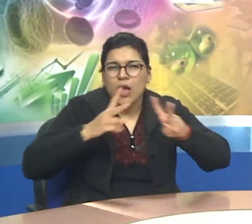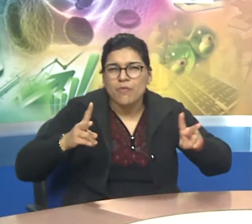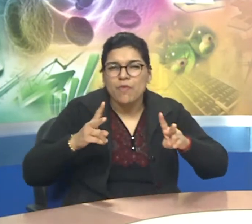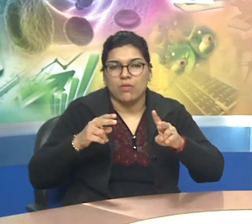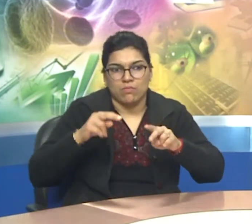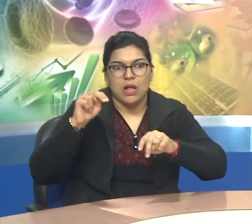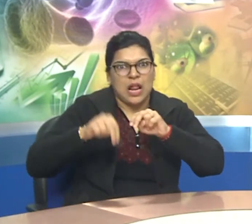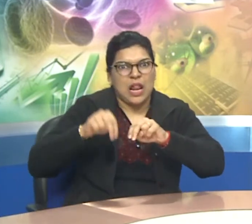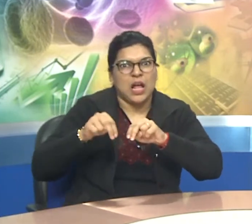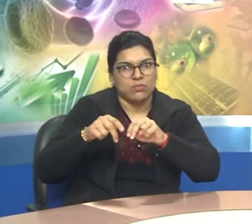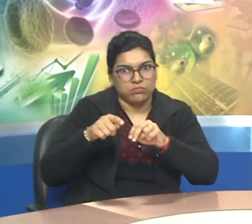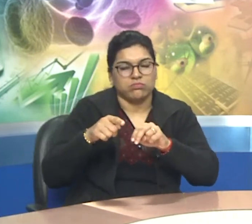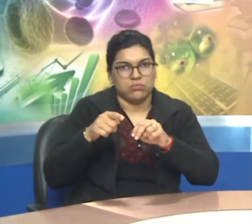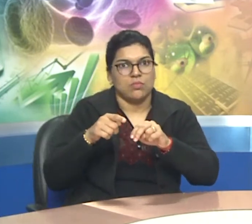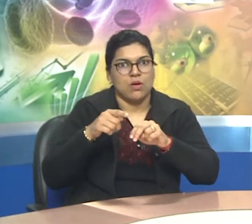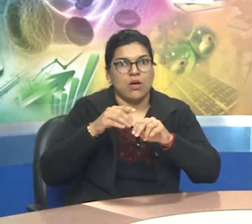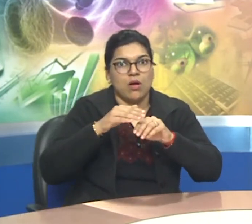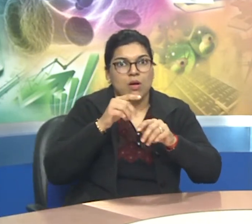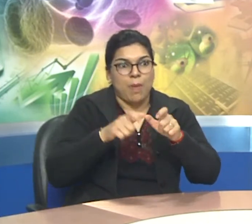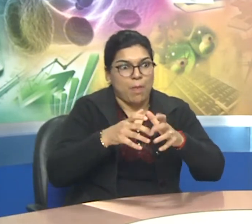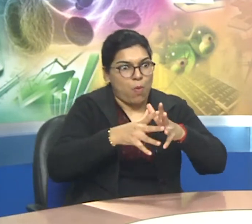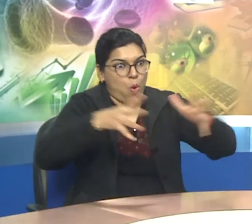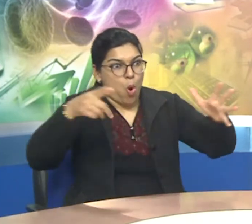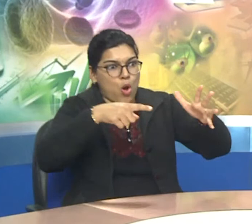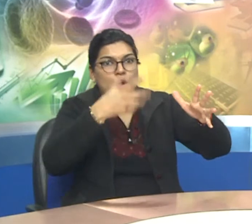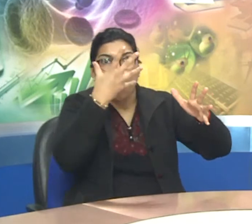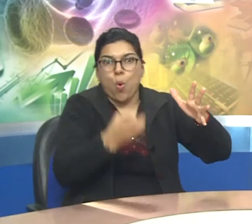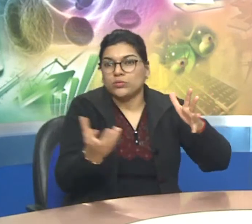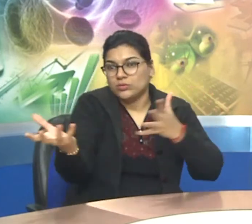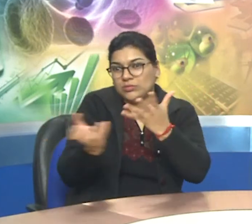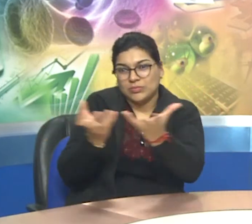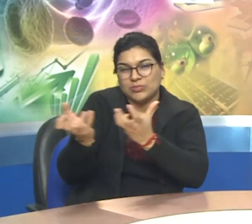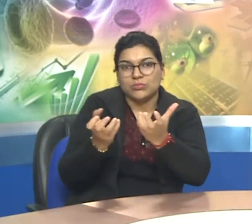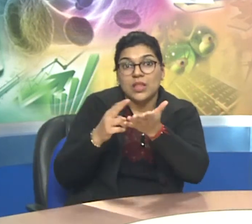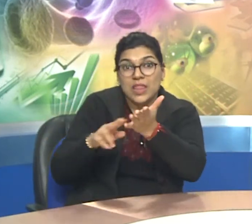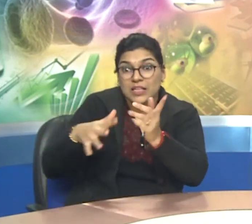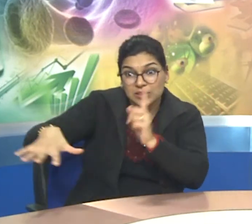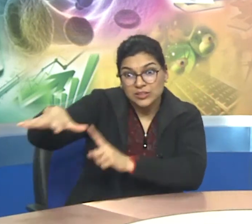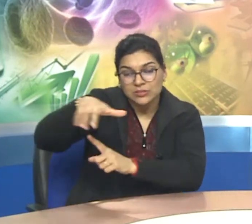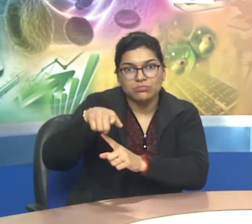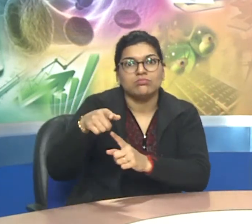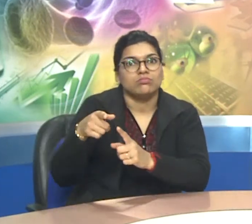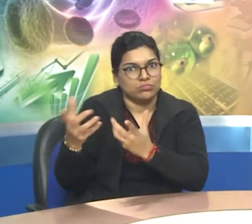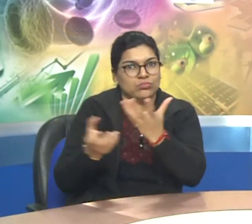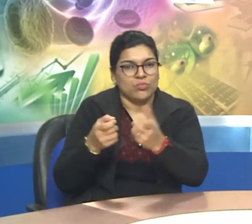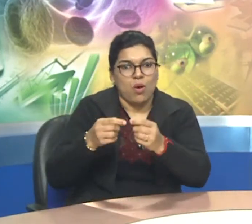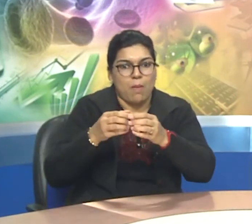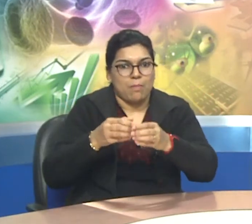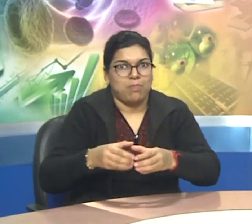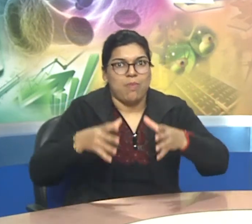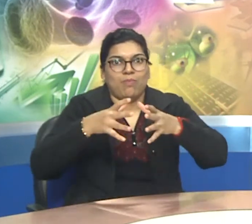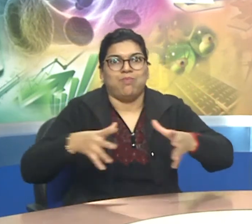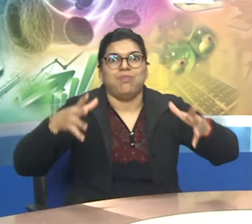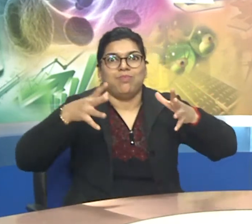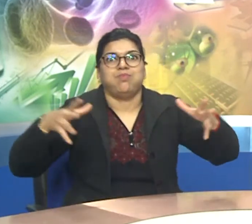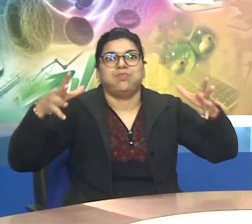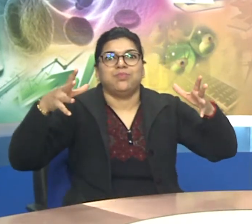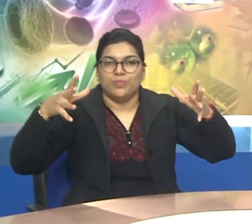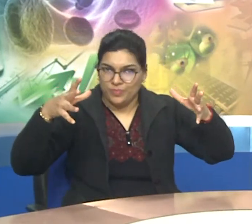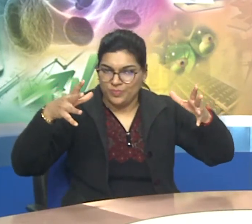So nowadays, as we all have mobile, we all need mobile, we all need new technology. As